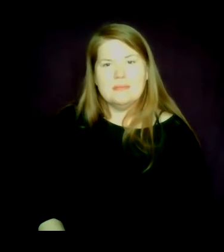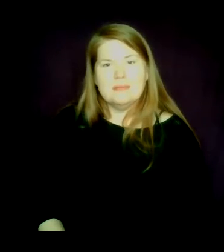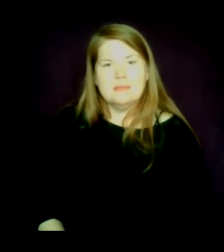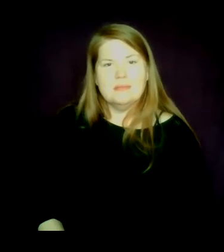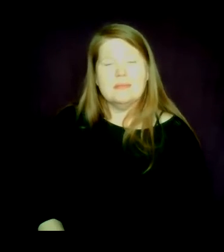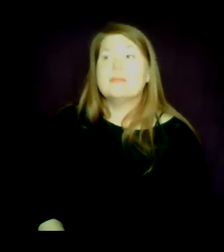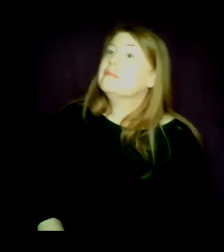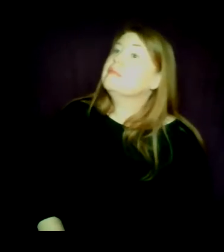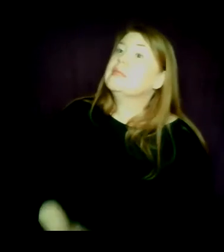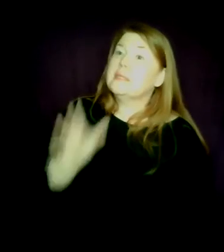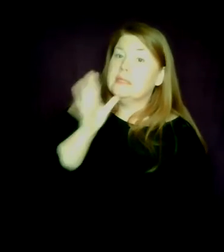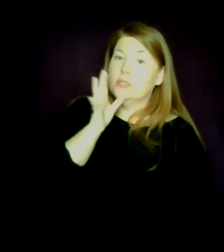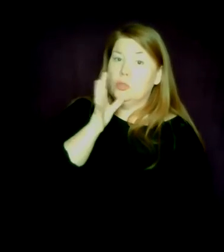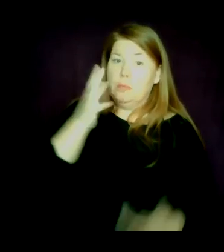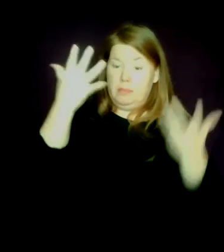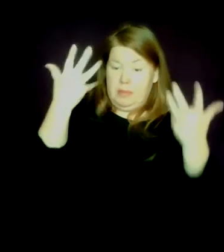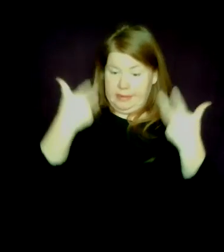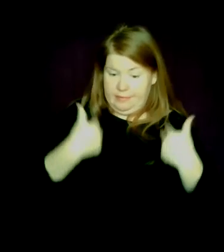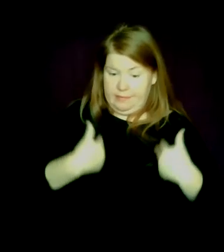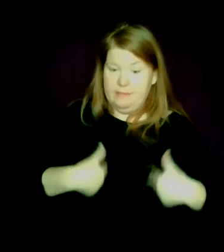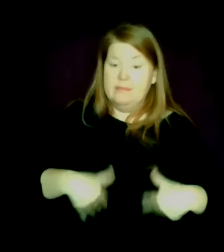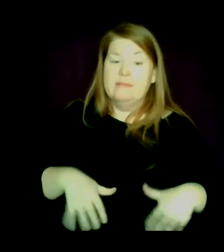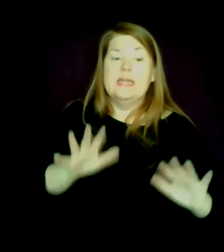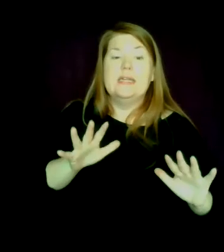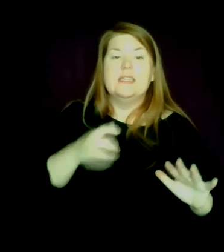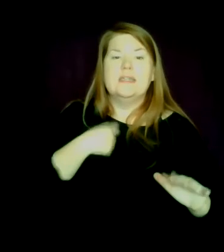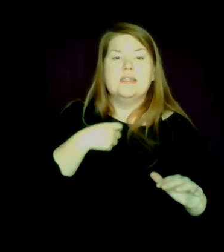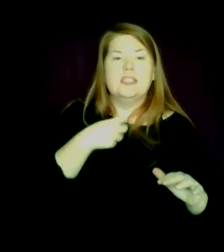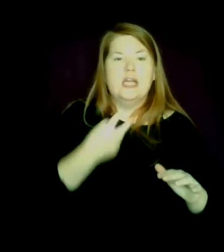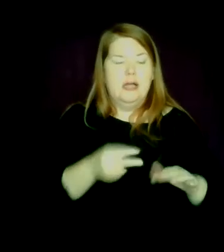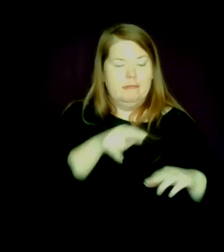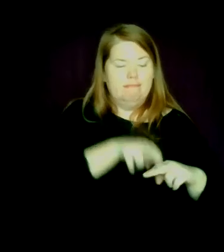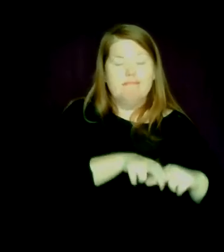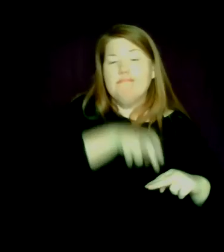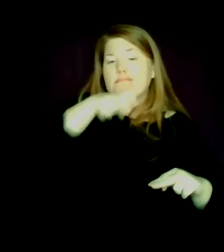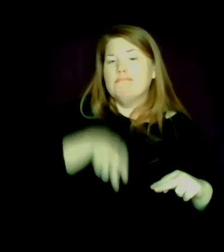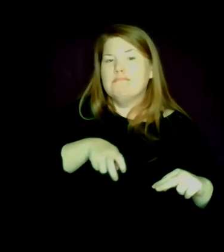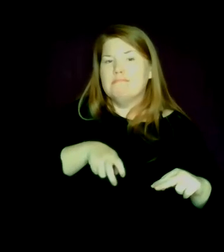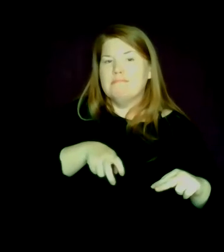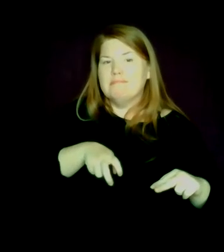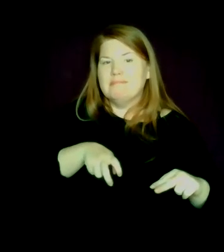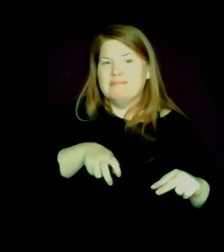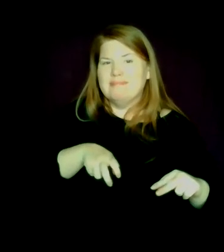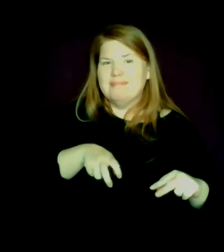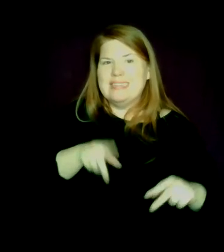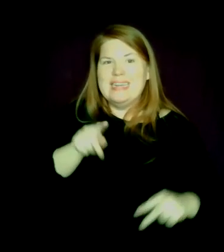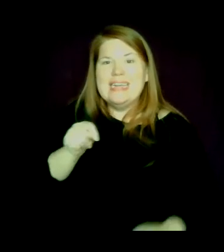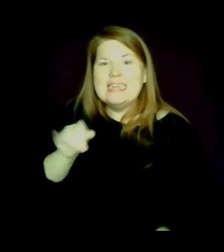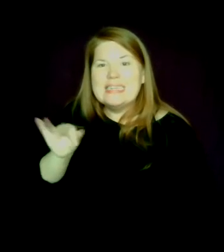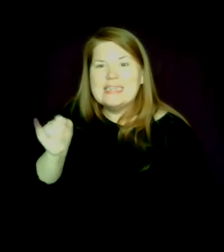When Mama's done, I hop off the counter so Tiffany can see herself in the mirror. Oh, look at her braids. They're so beautiful.